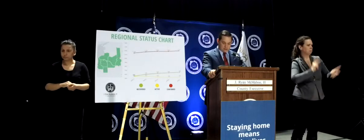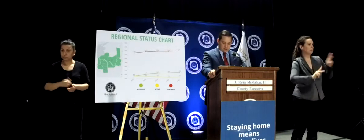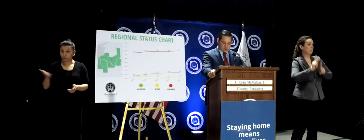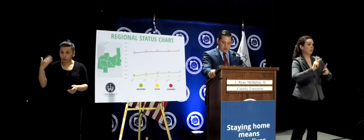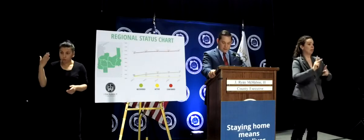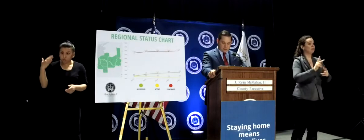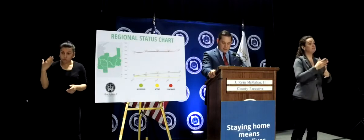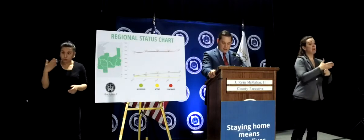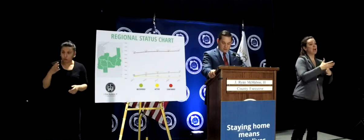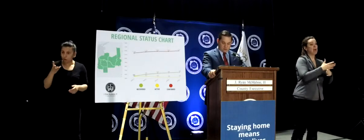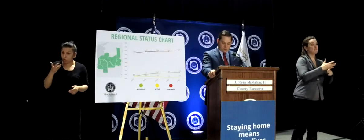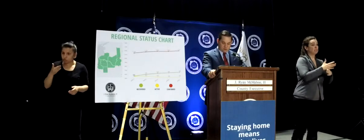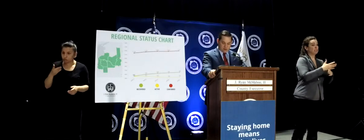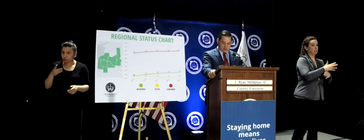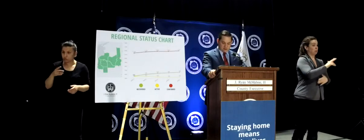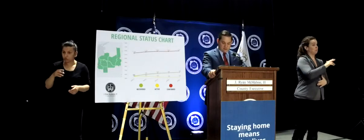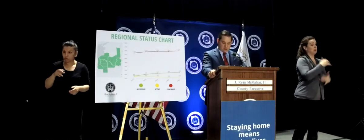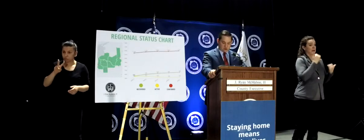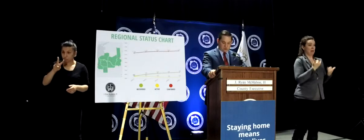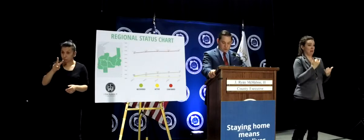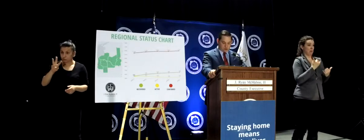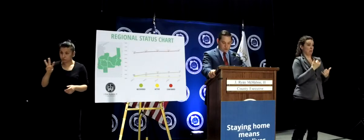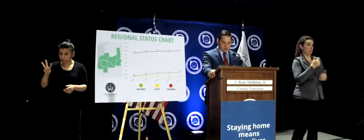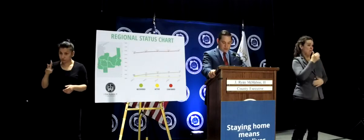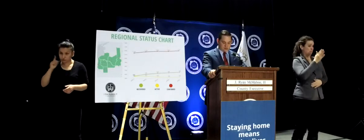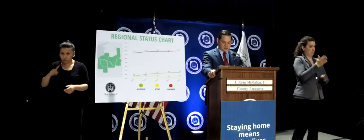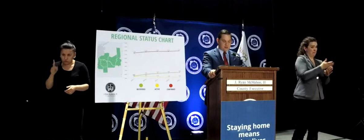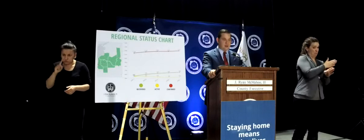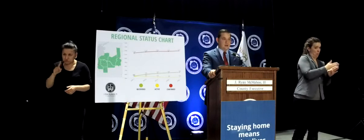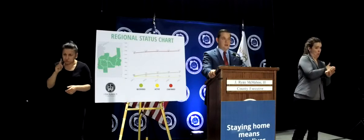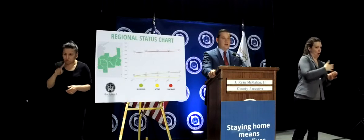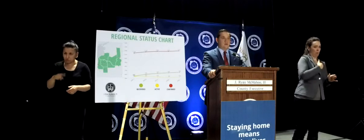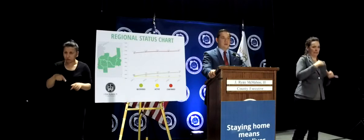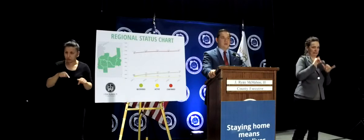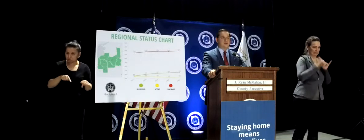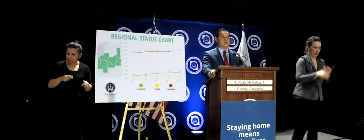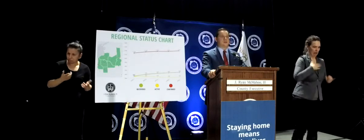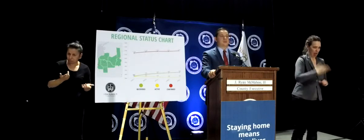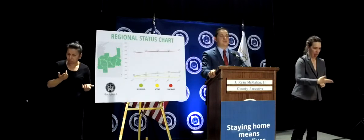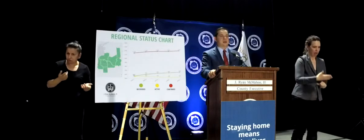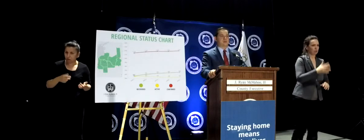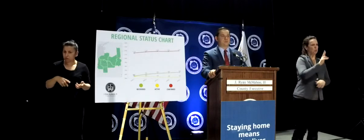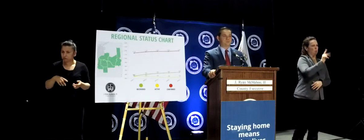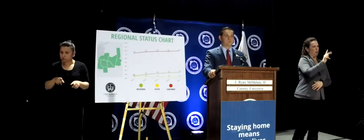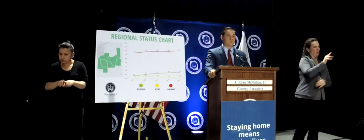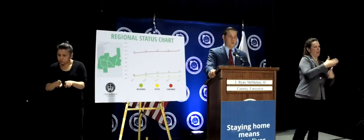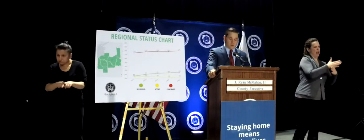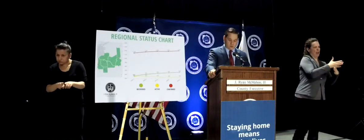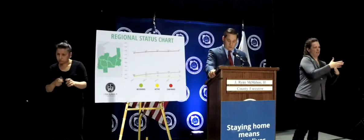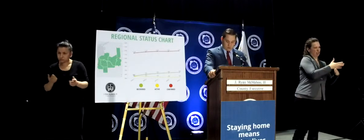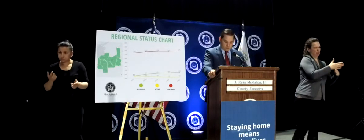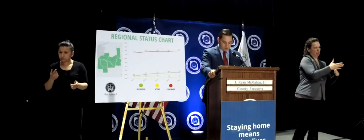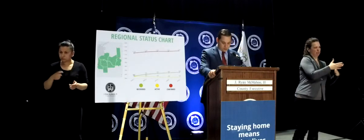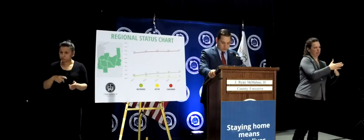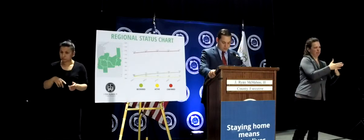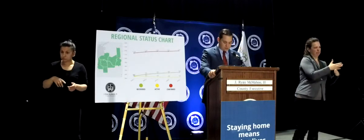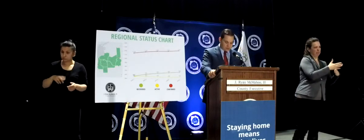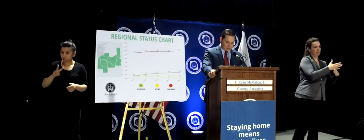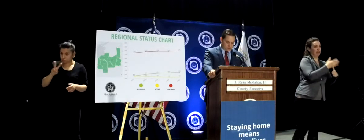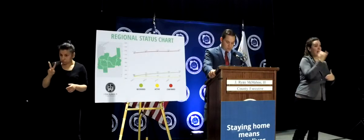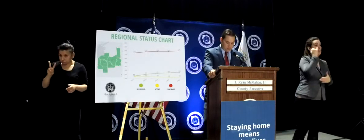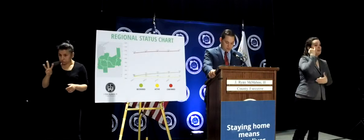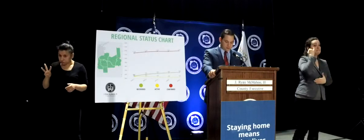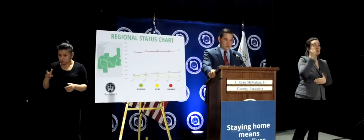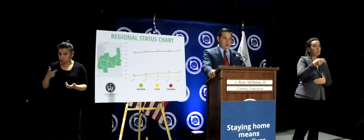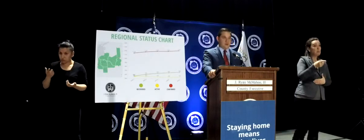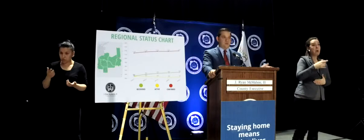we had continued on this average, we would have had 722 cases today rather than 667. So the